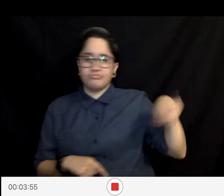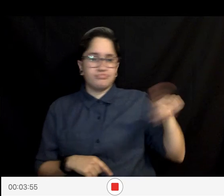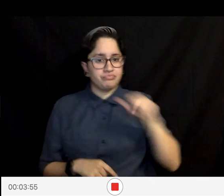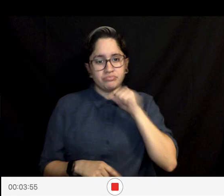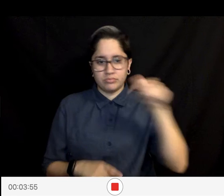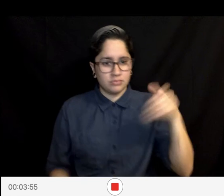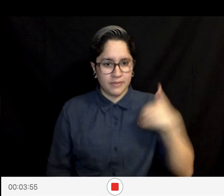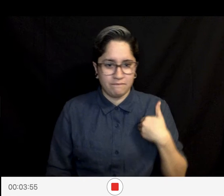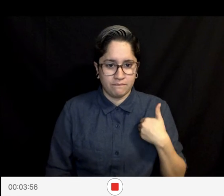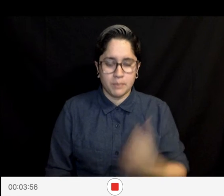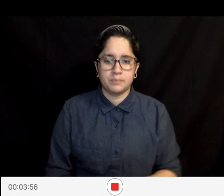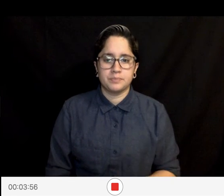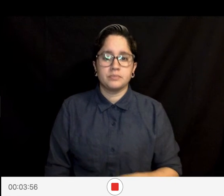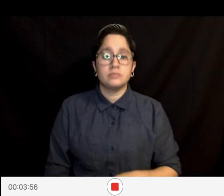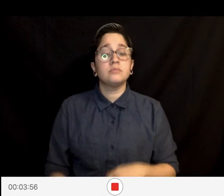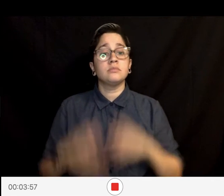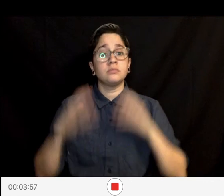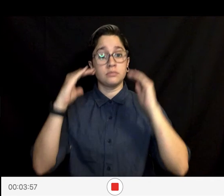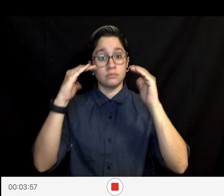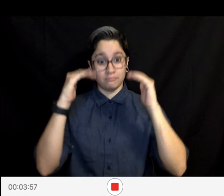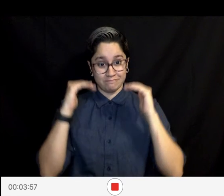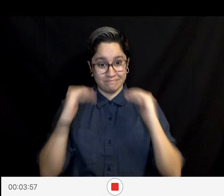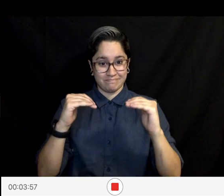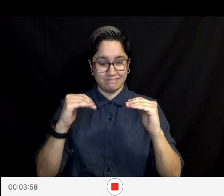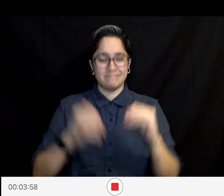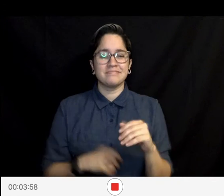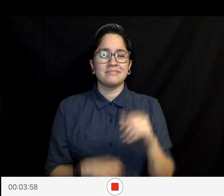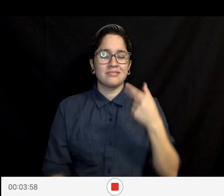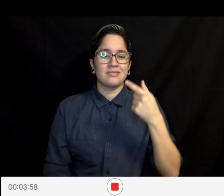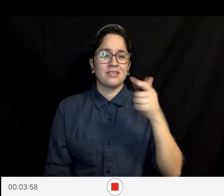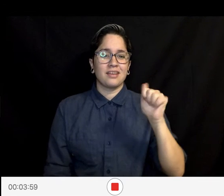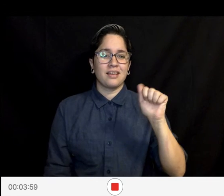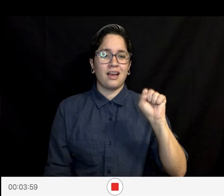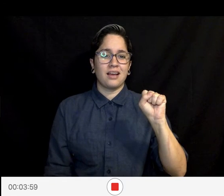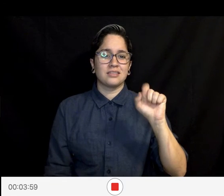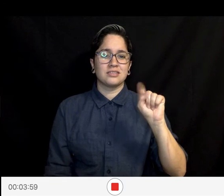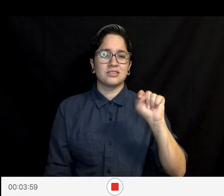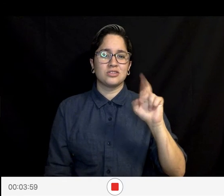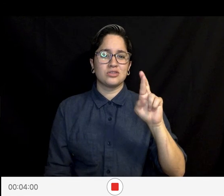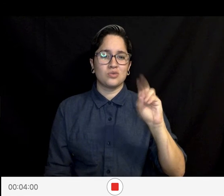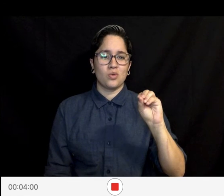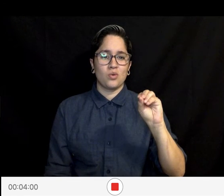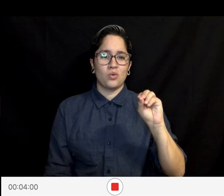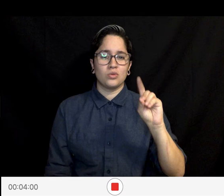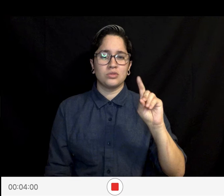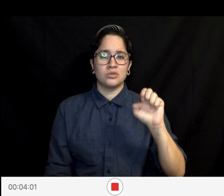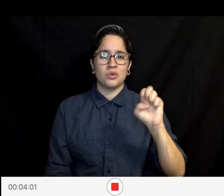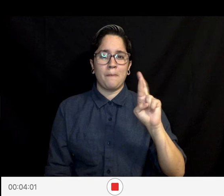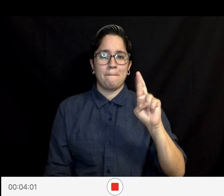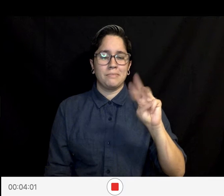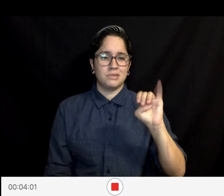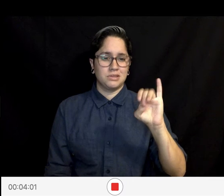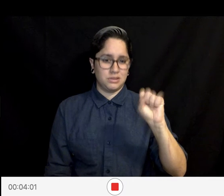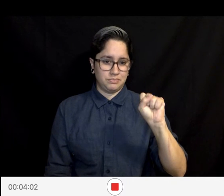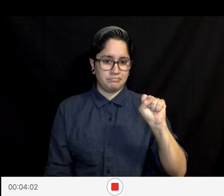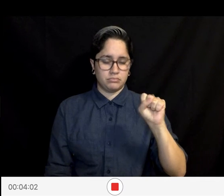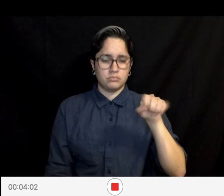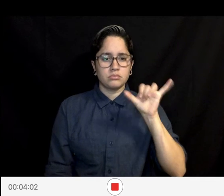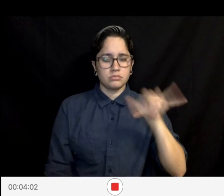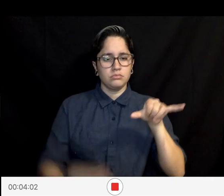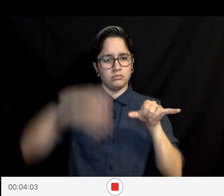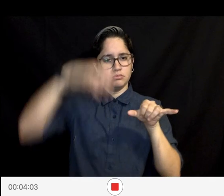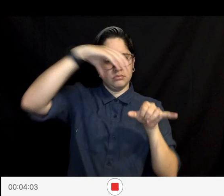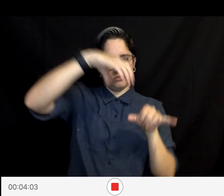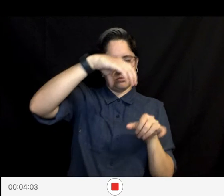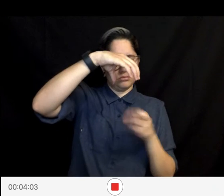Between the epidermis and the gastrodermis is a jelly-like substance called the mesoglia, which